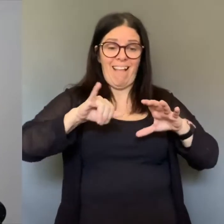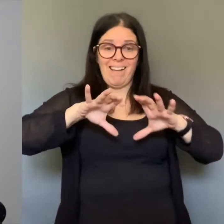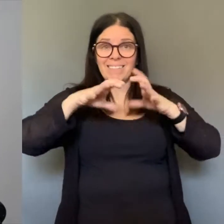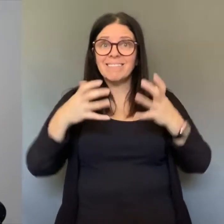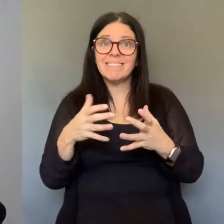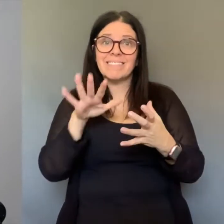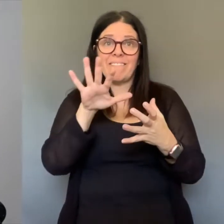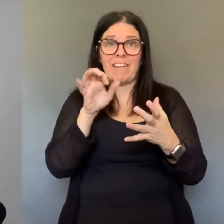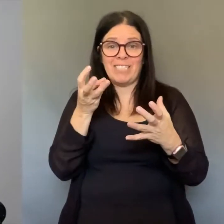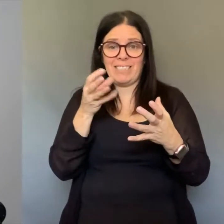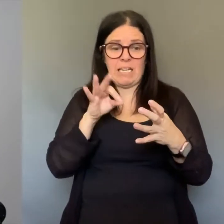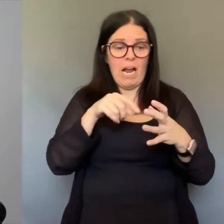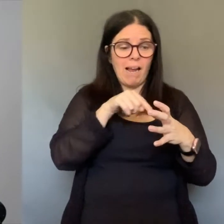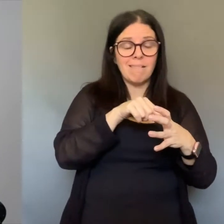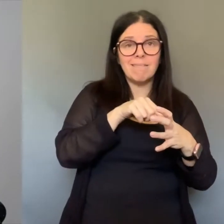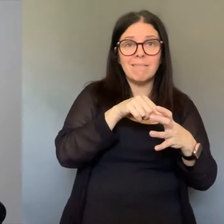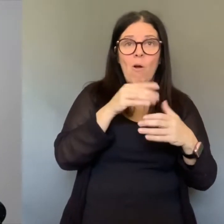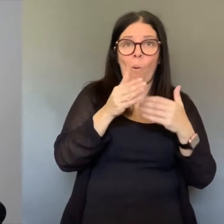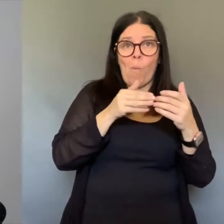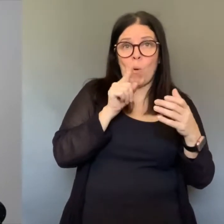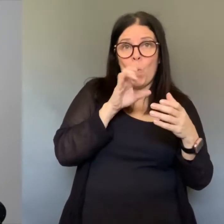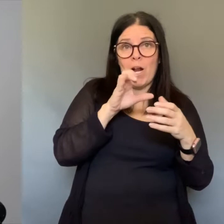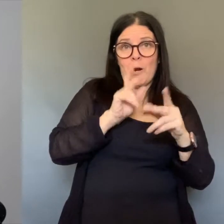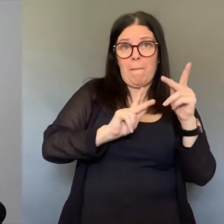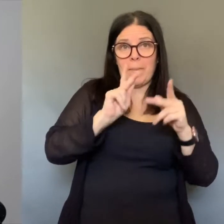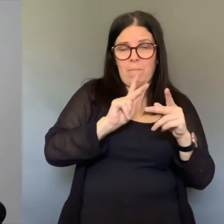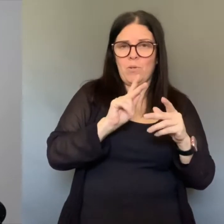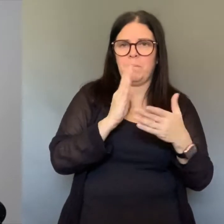59, and 23% of our cases are